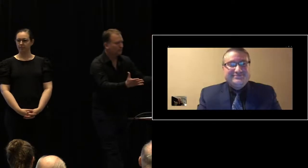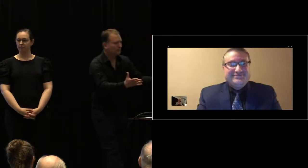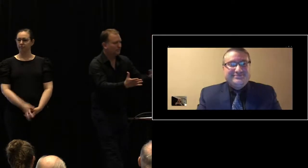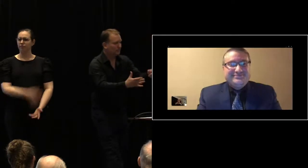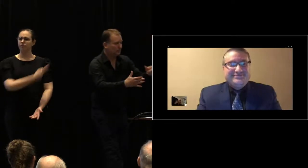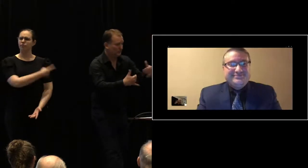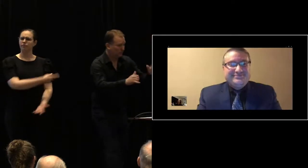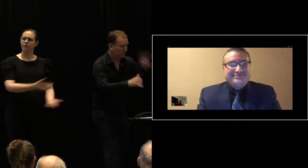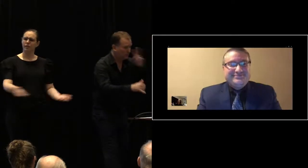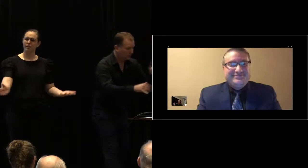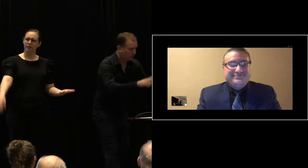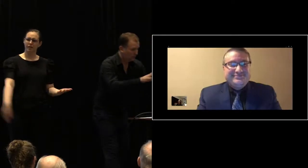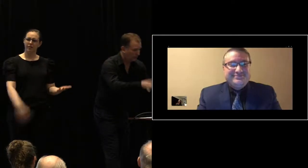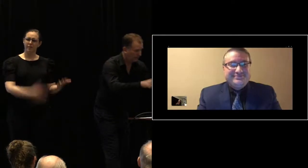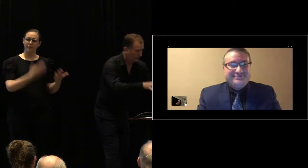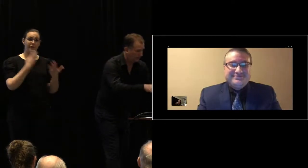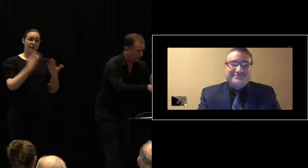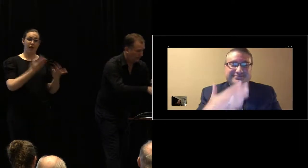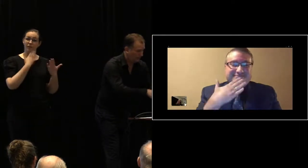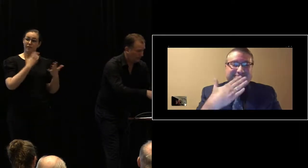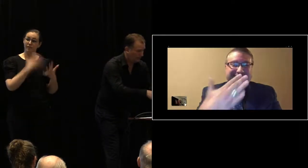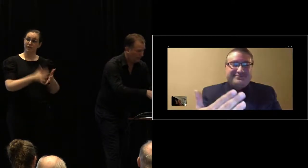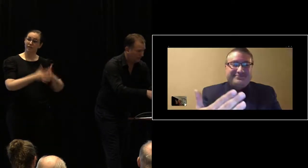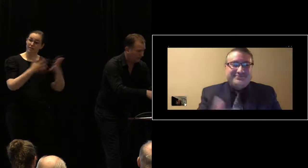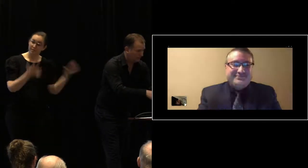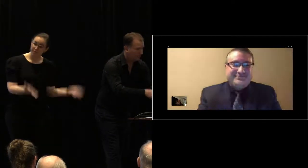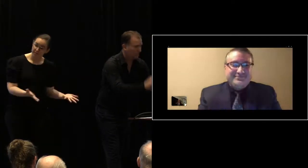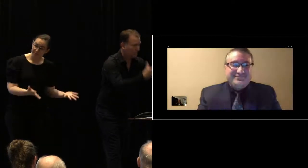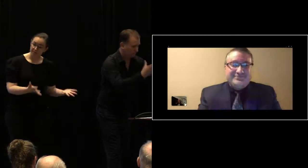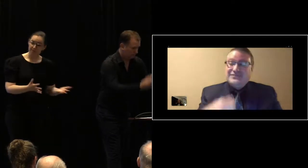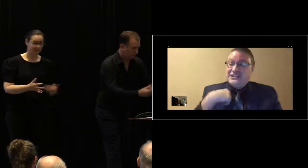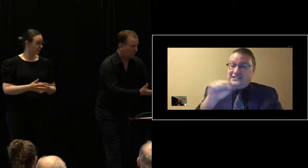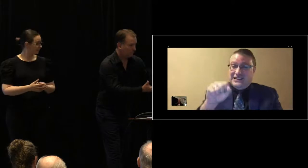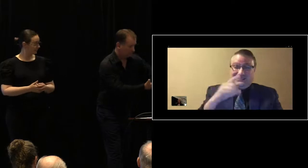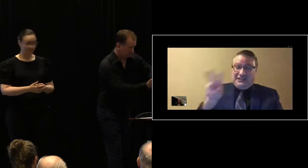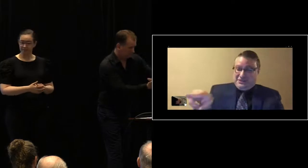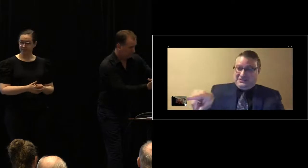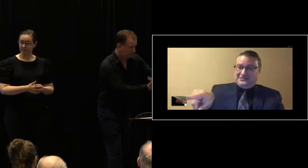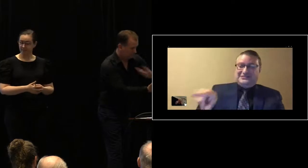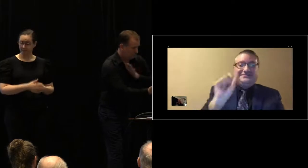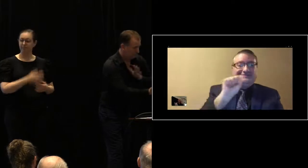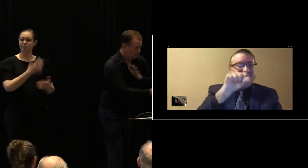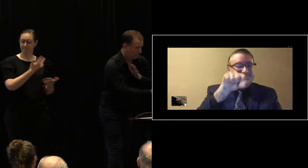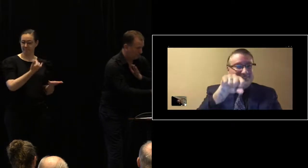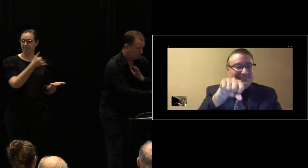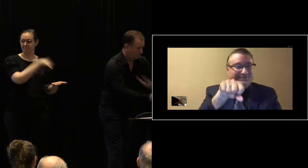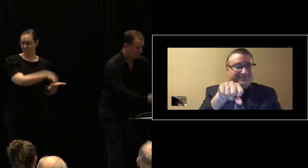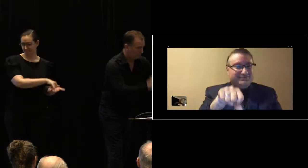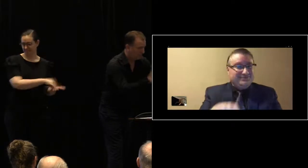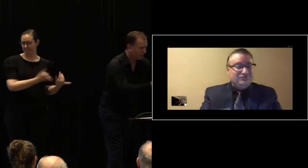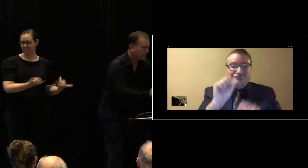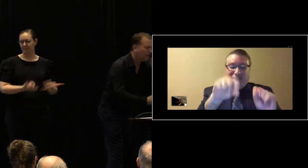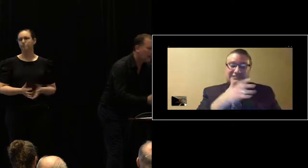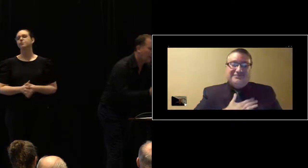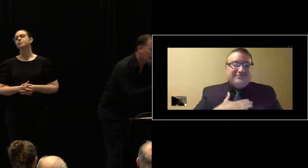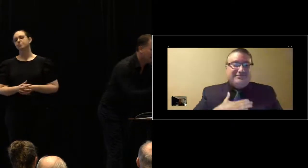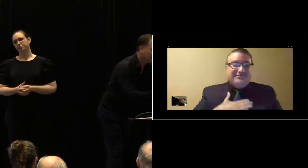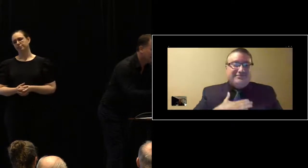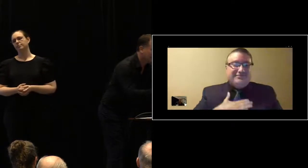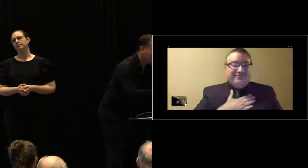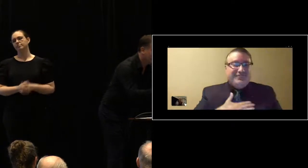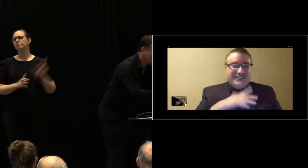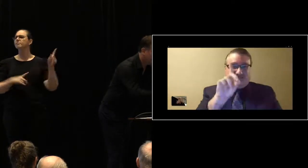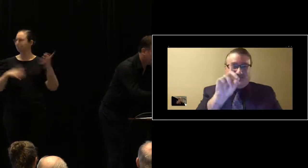Thank you so much, Frank. I'm hoping you're going to keep watching the live stream. I am going to turn off